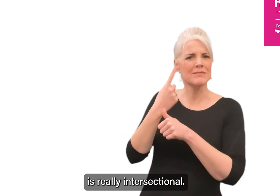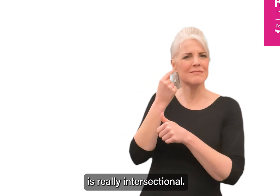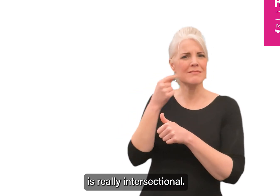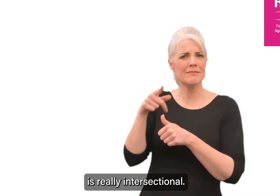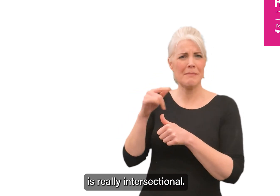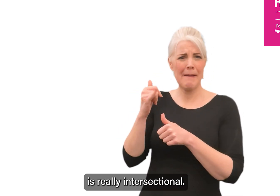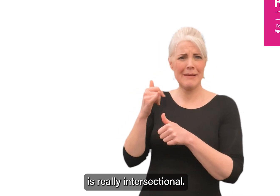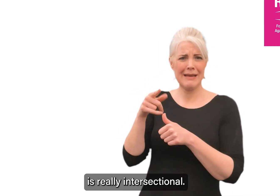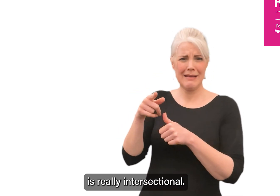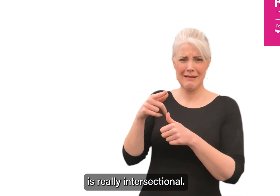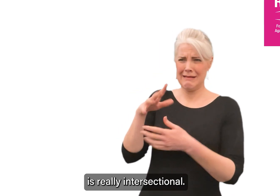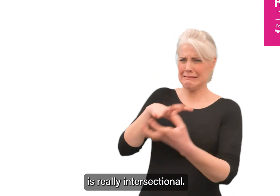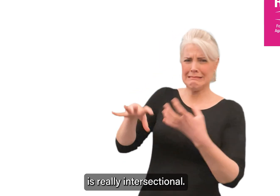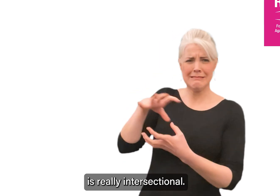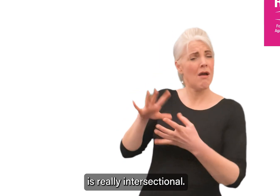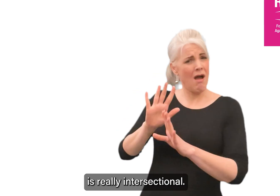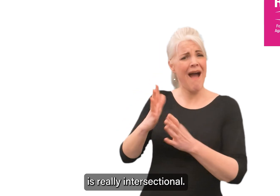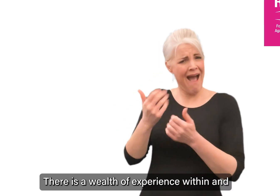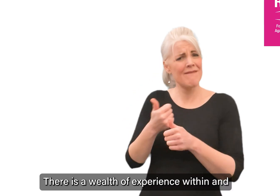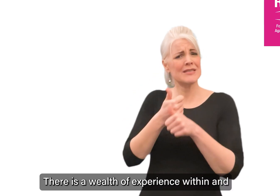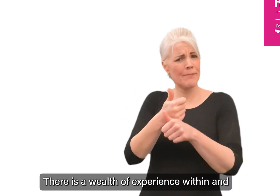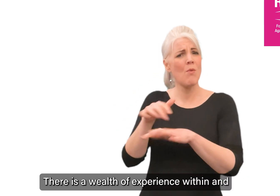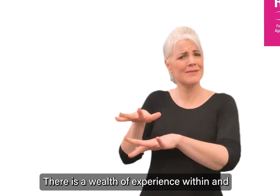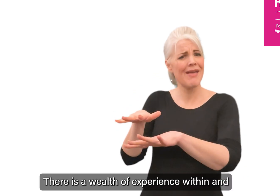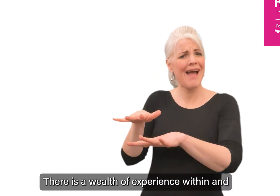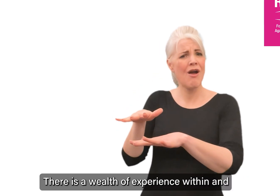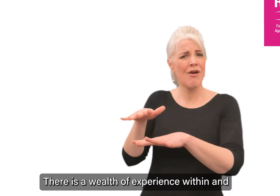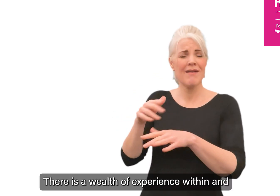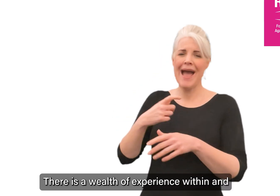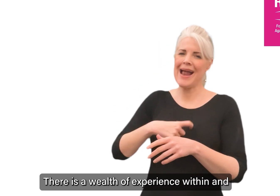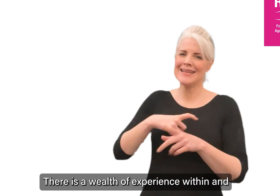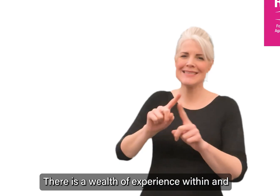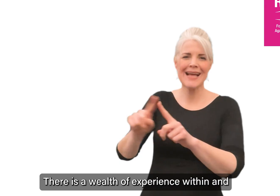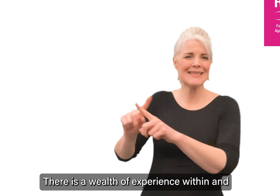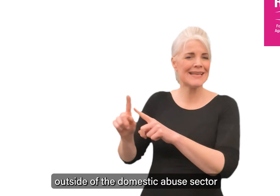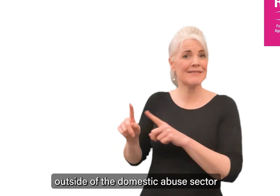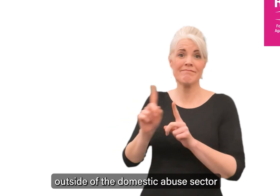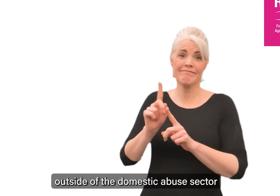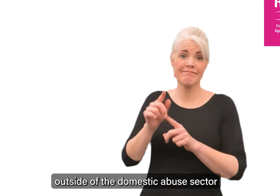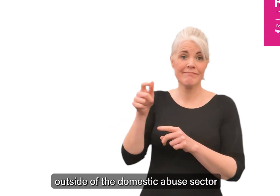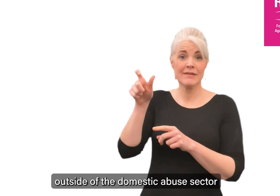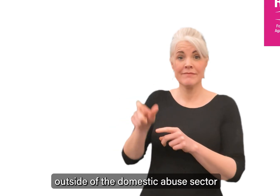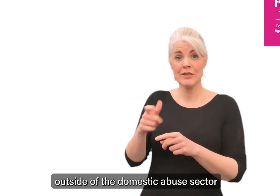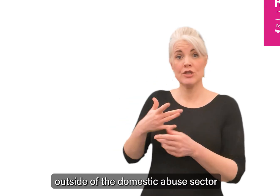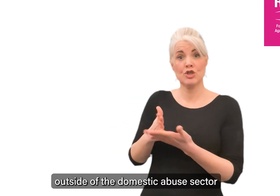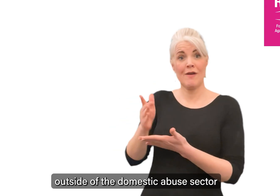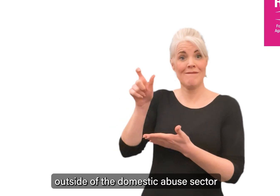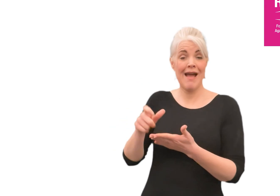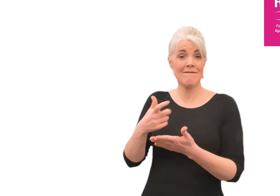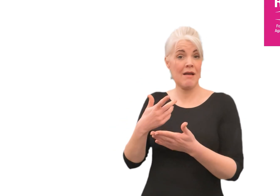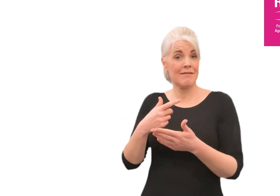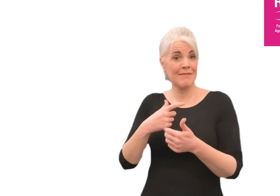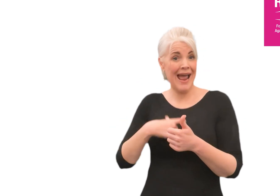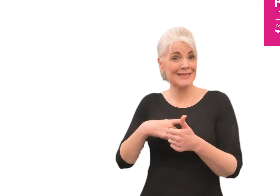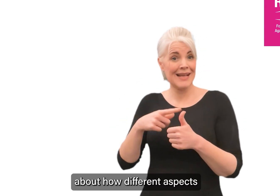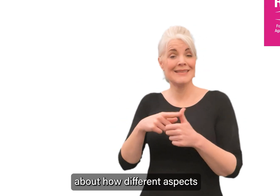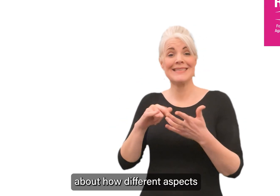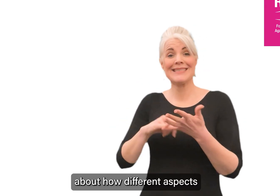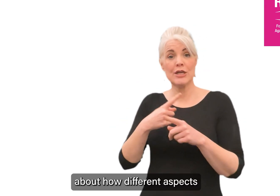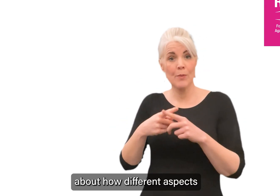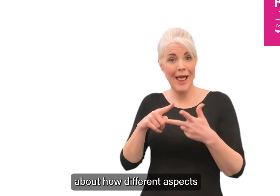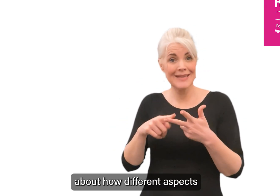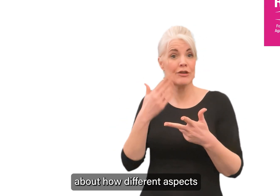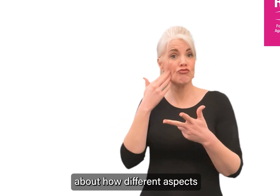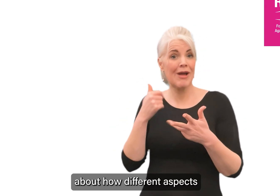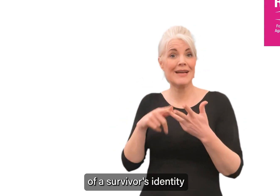abuse is really intersectional. There is a wealth of experience within and outside of the domestic abuse sector about